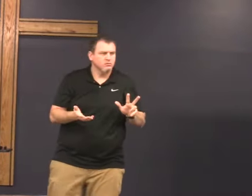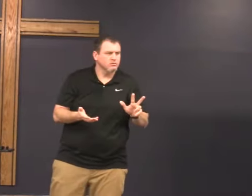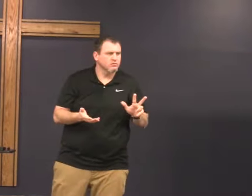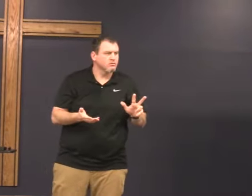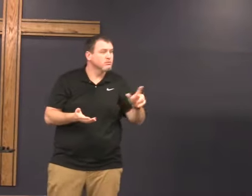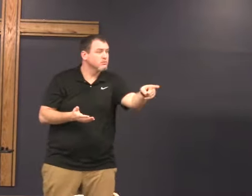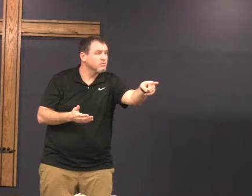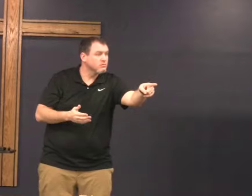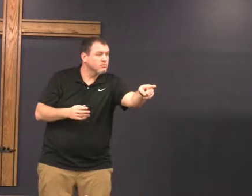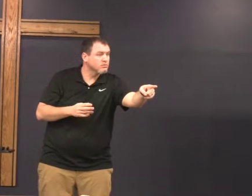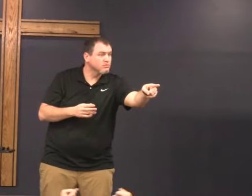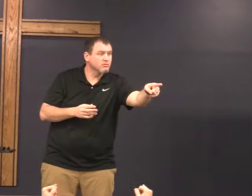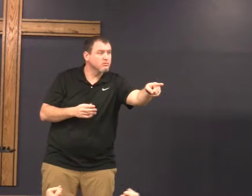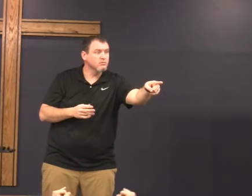powerful.